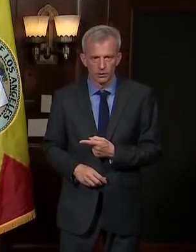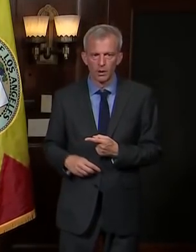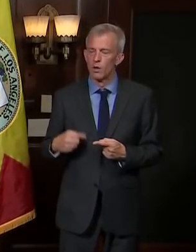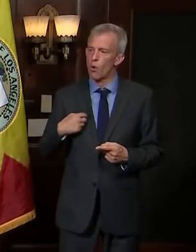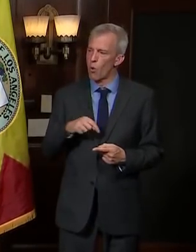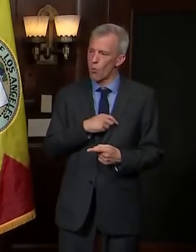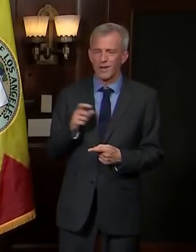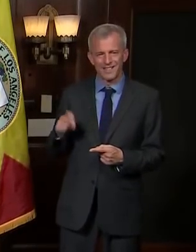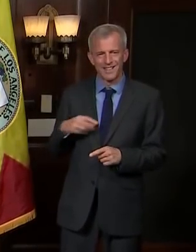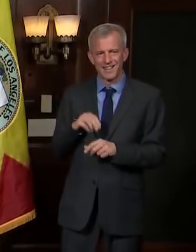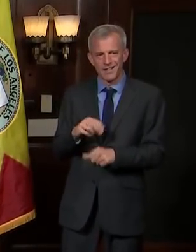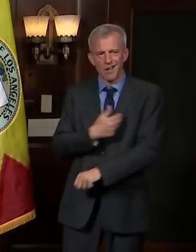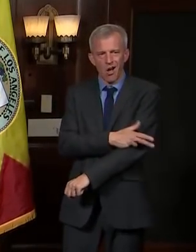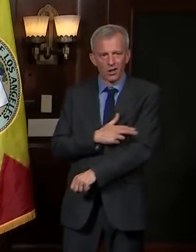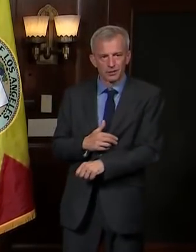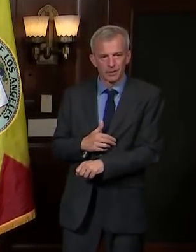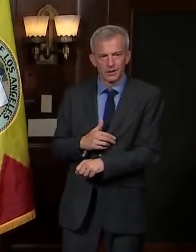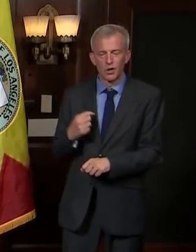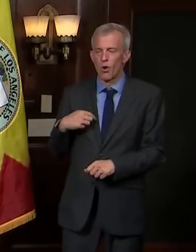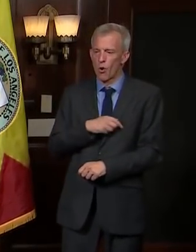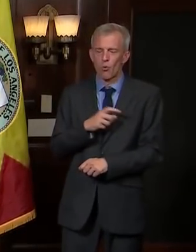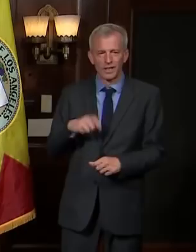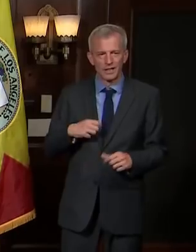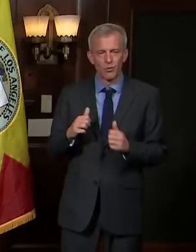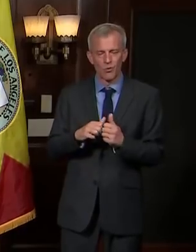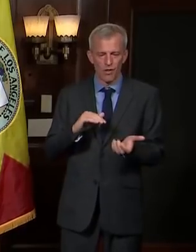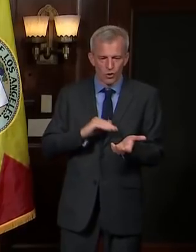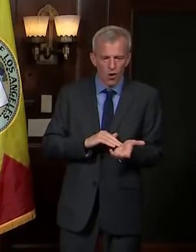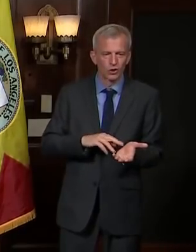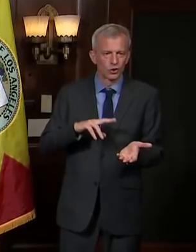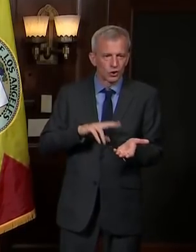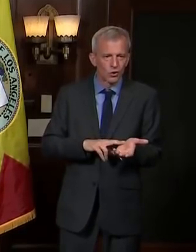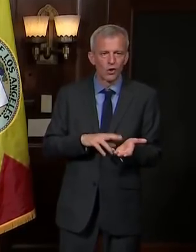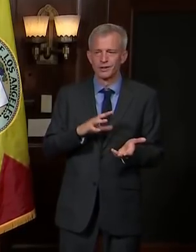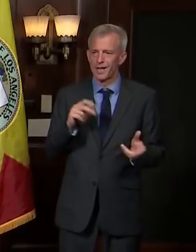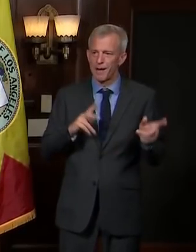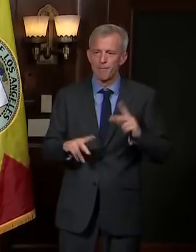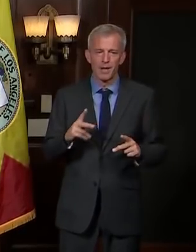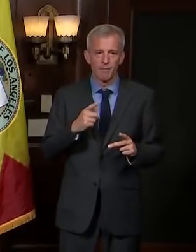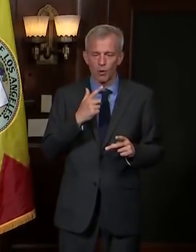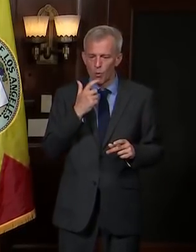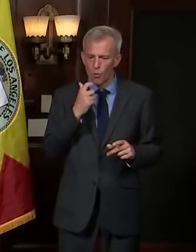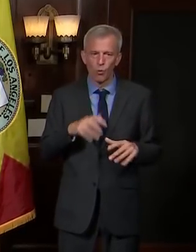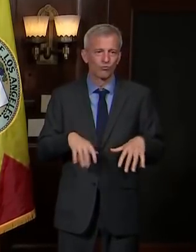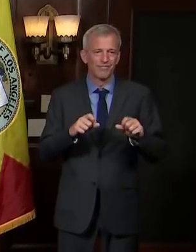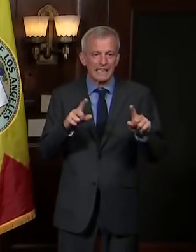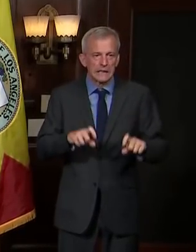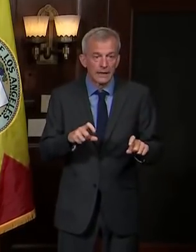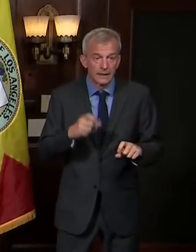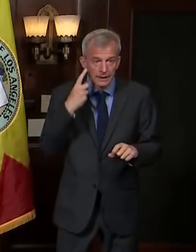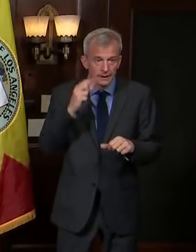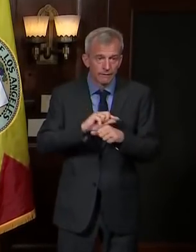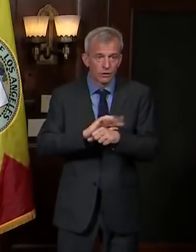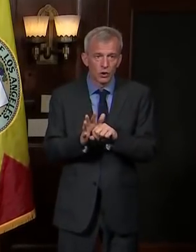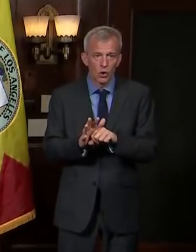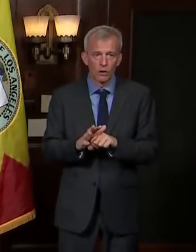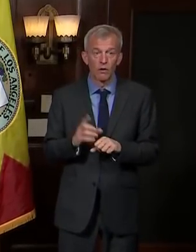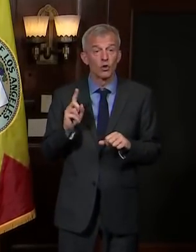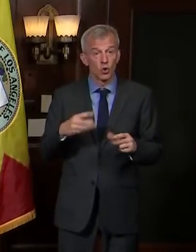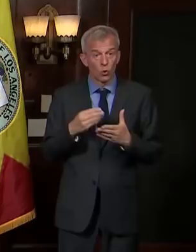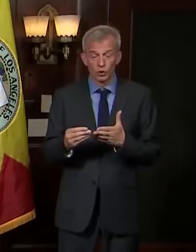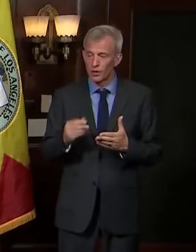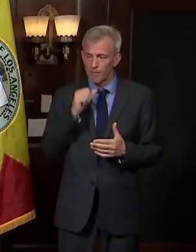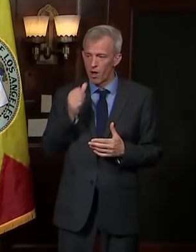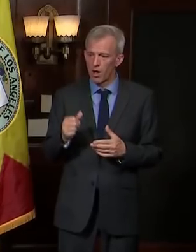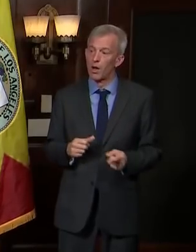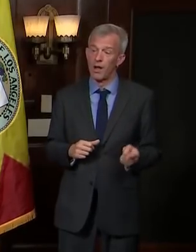hospitals. We need these to be with our frontline workers who are doing things like testing. We do not need them when we are going out to shop. But this is for